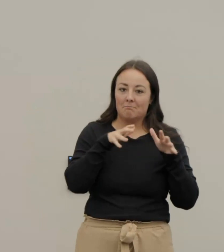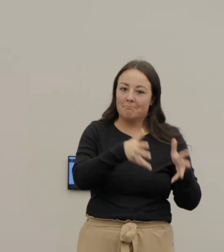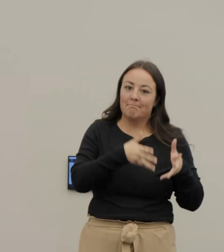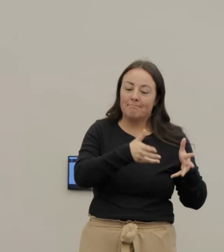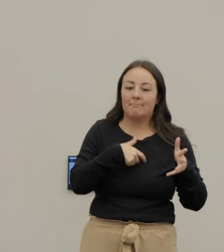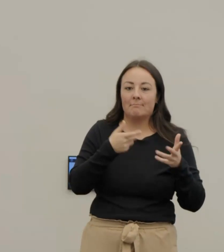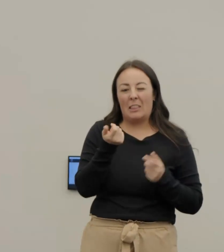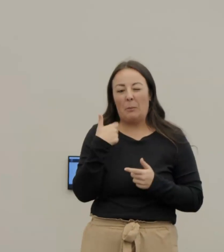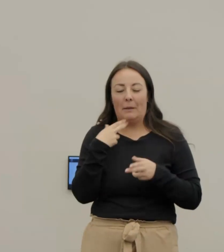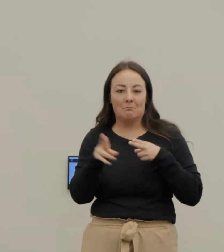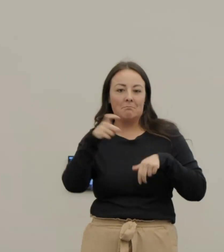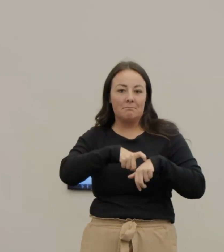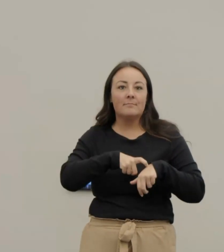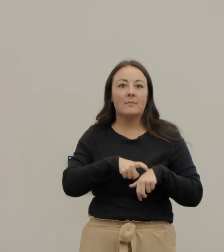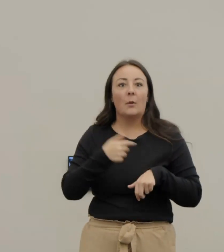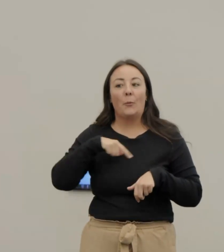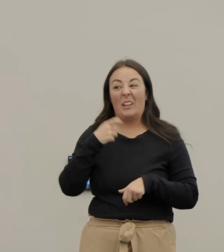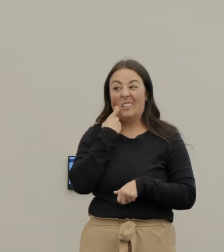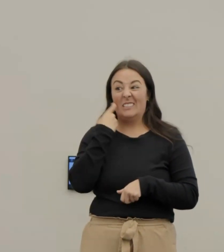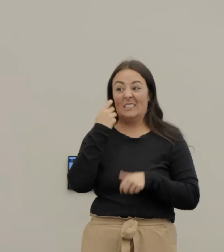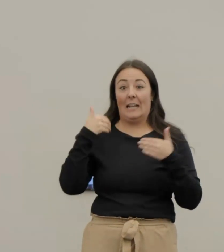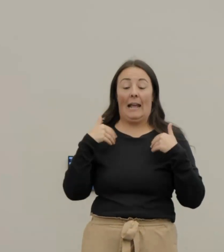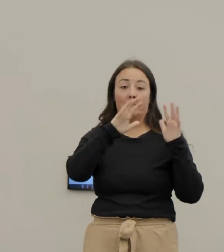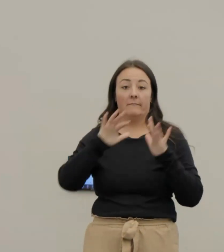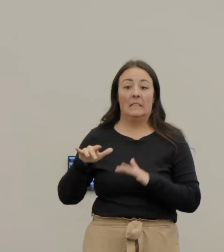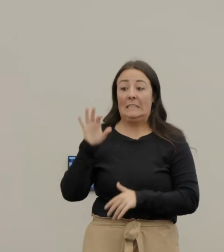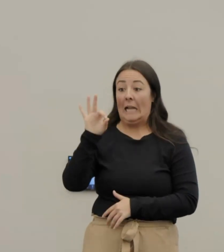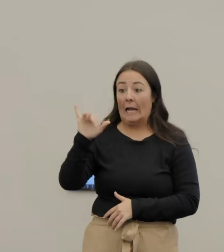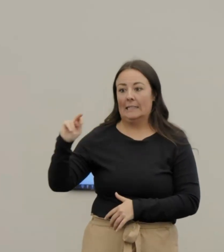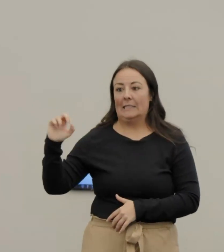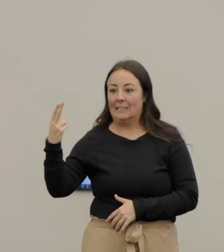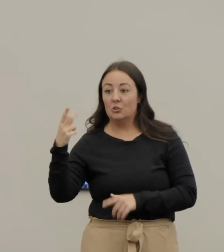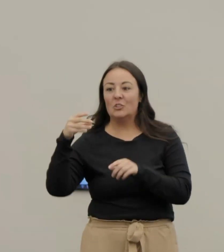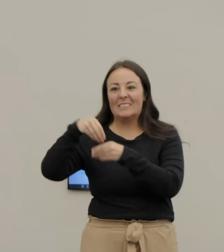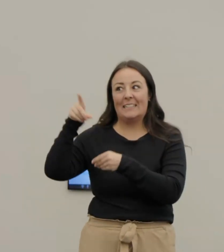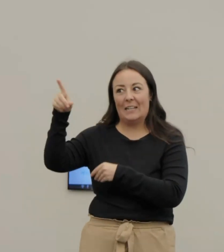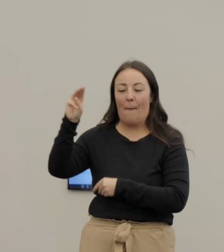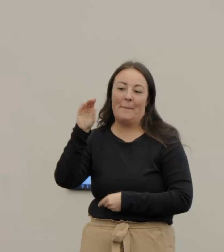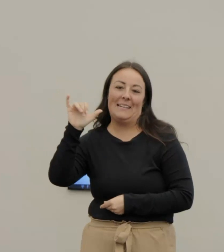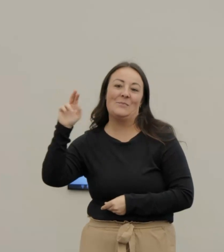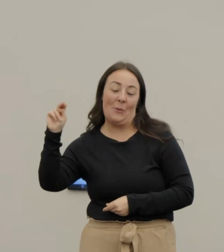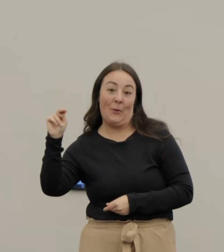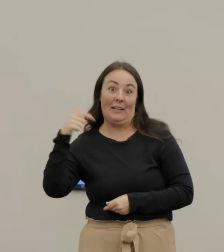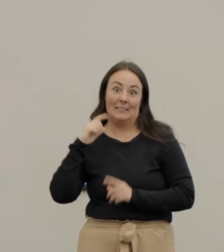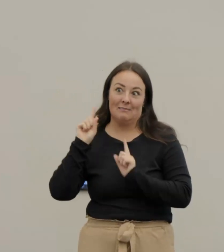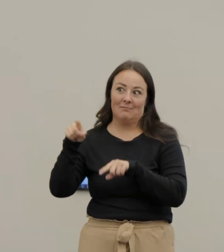Minnesota, I'm from Minneapolis, Minnesota. We just got 9 inches of snow. So I get to go home to that.